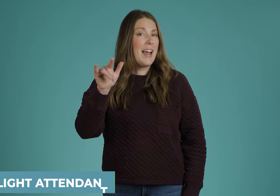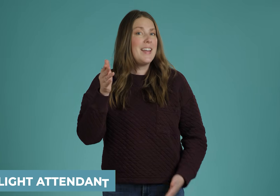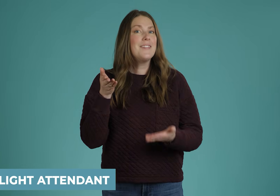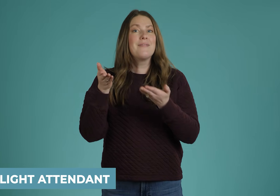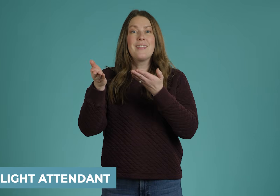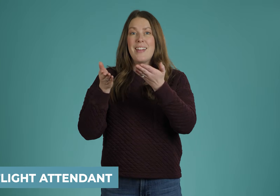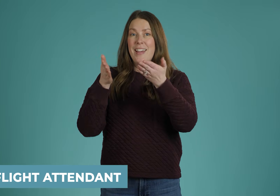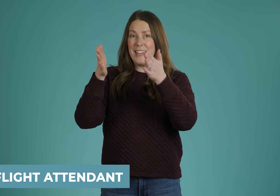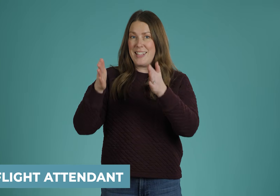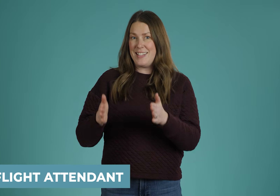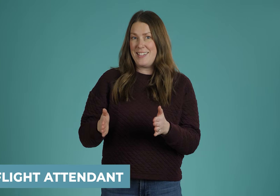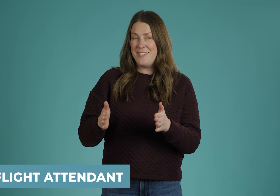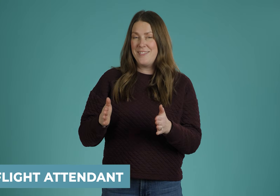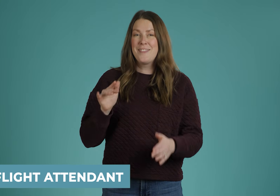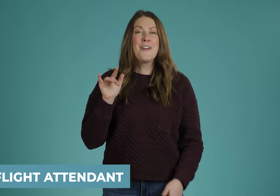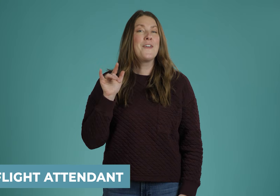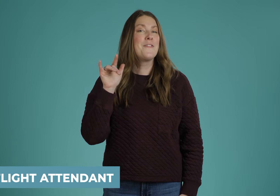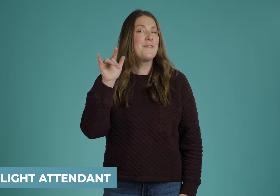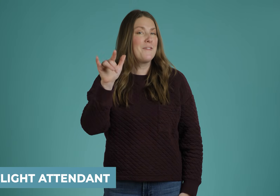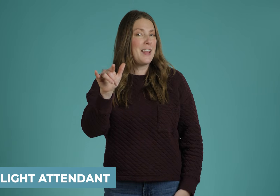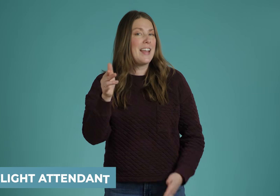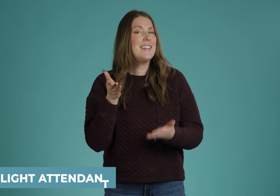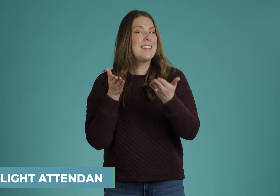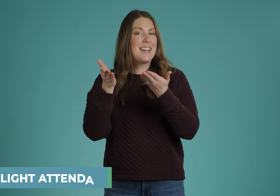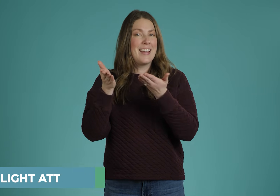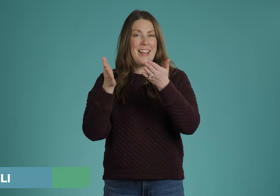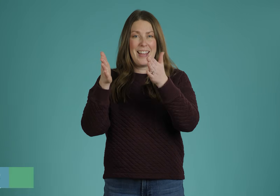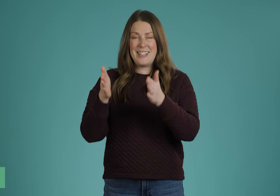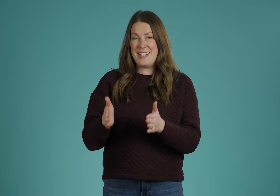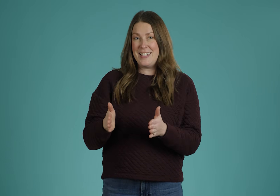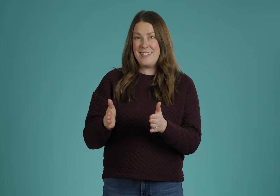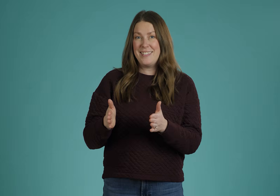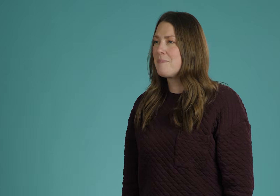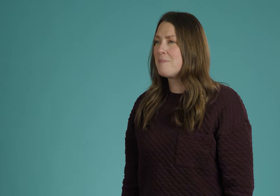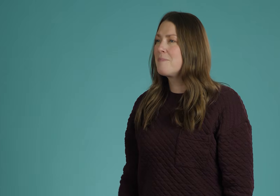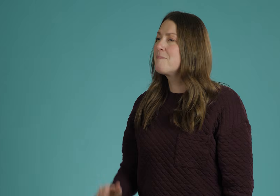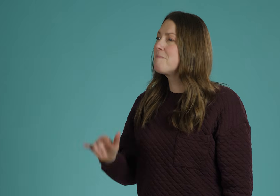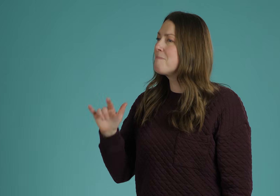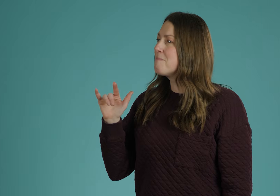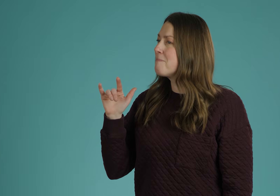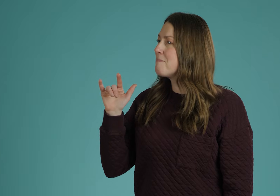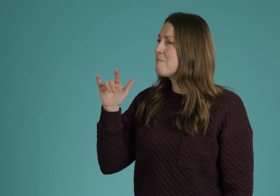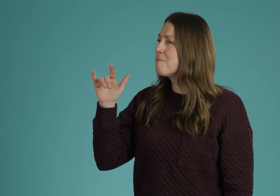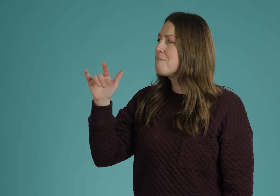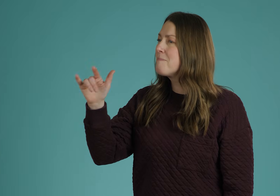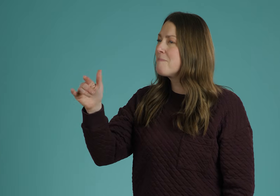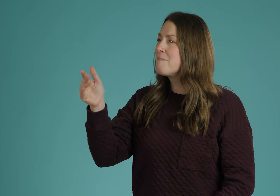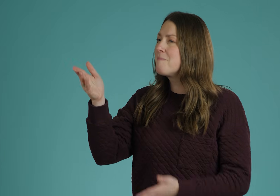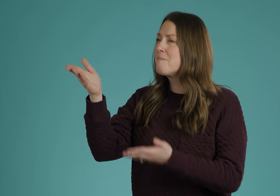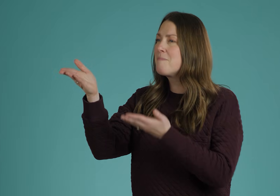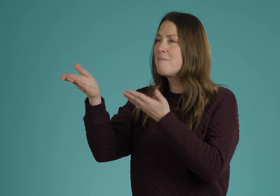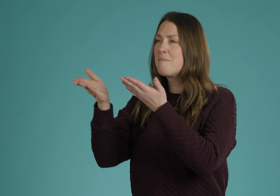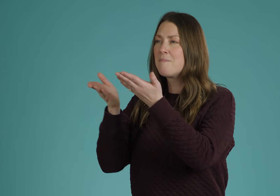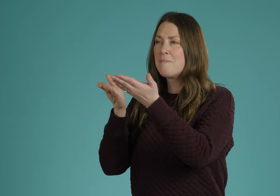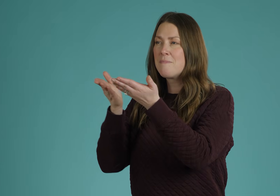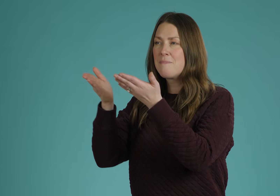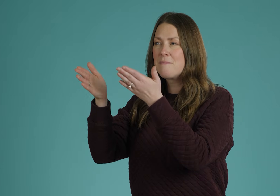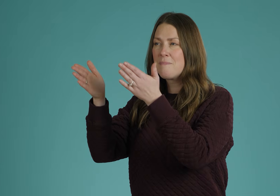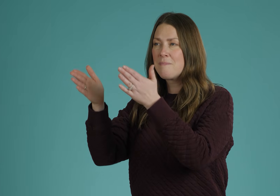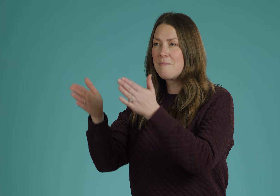Flight attendant. Flight attendant. You're showing the airplane flying and then